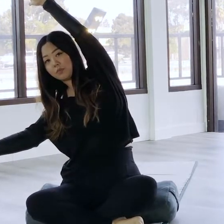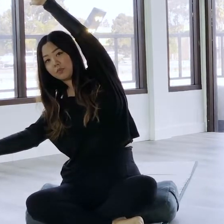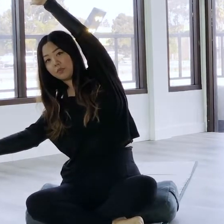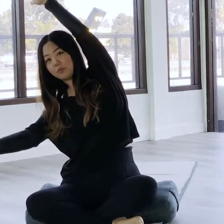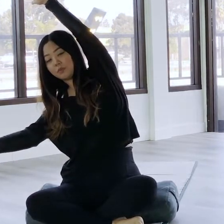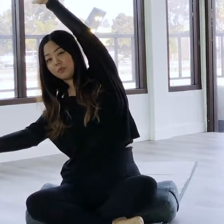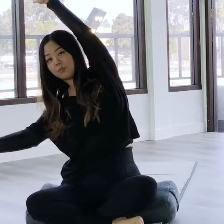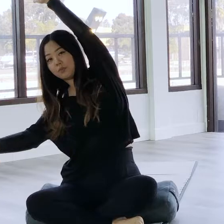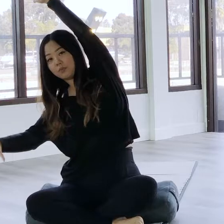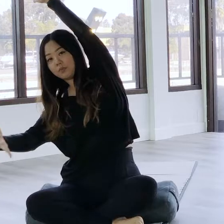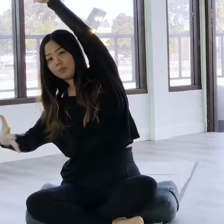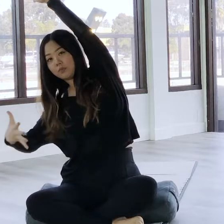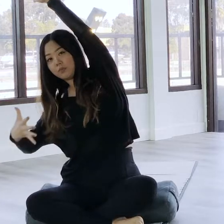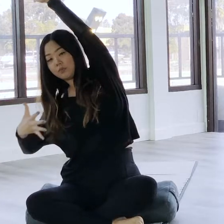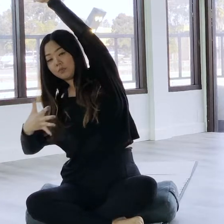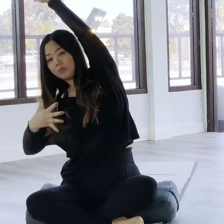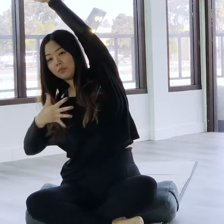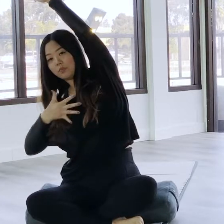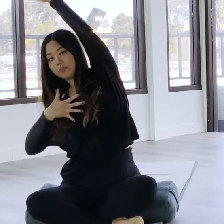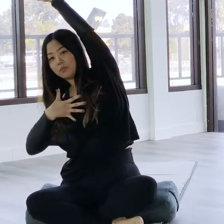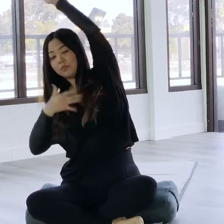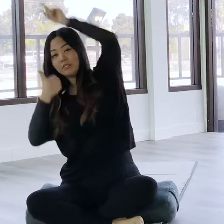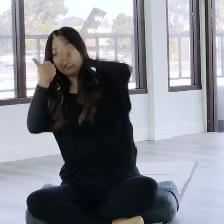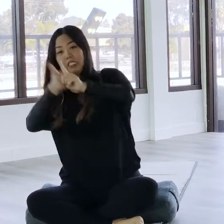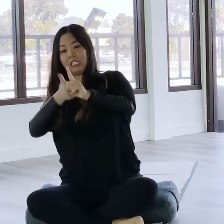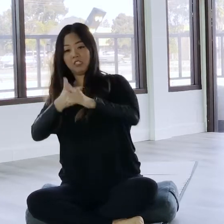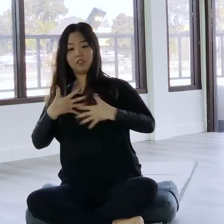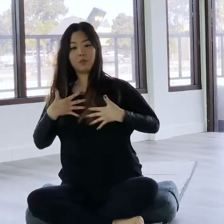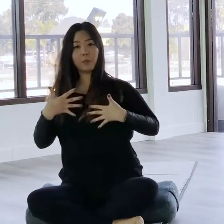Allowing each breath to take you a little bit deeper.